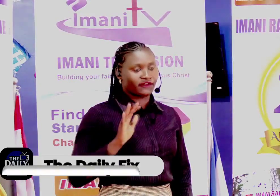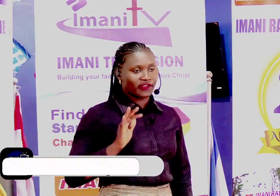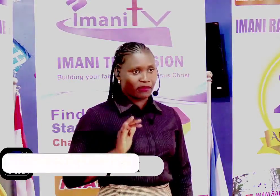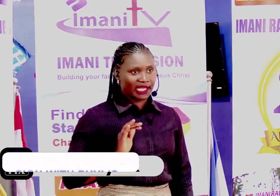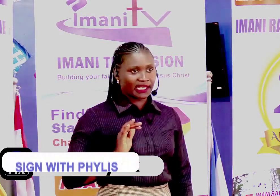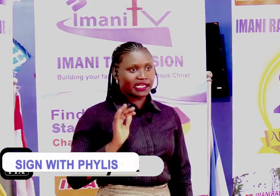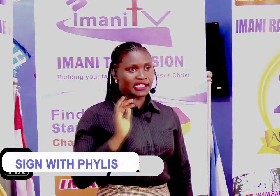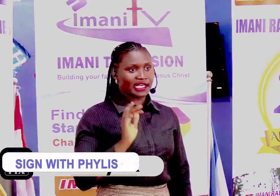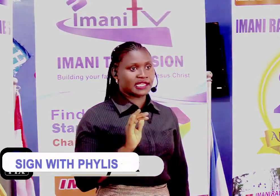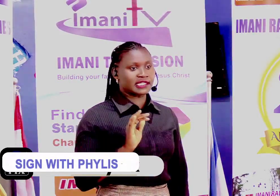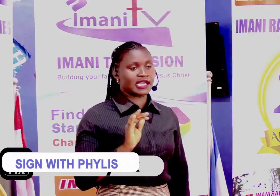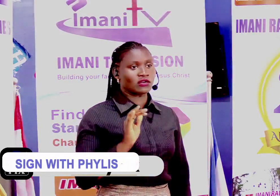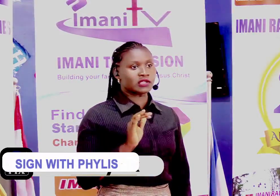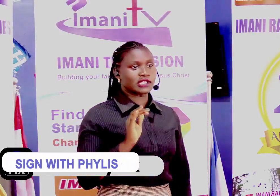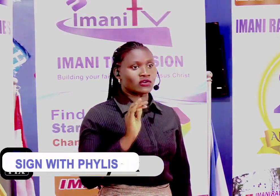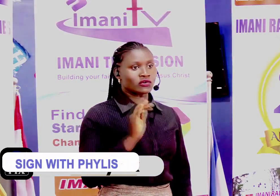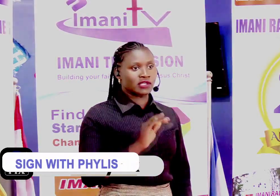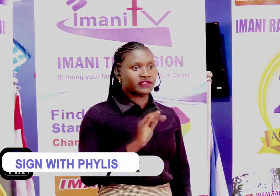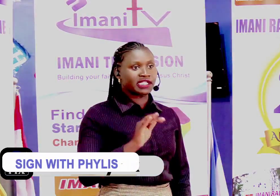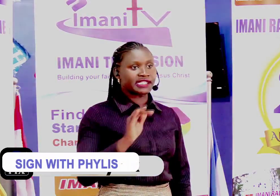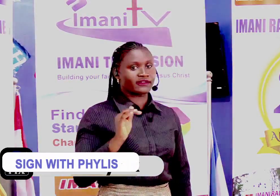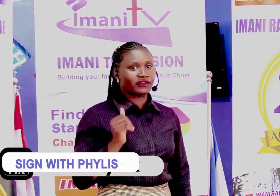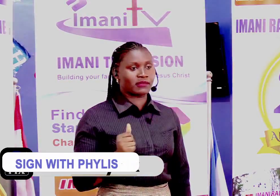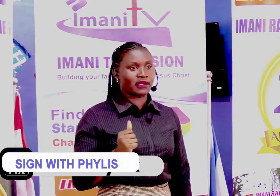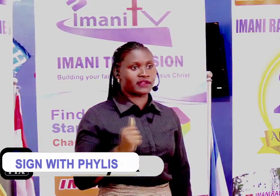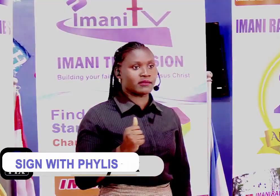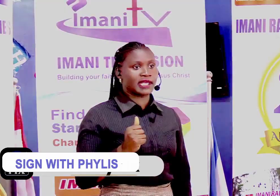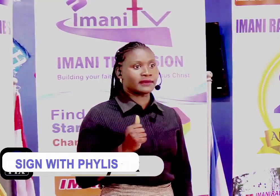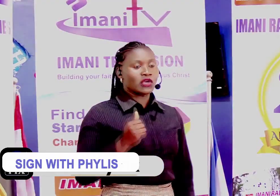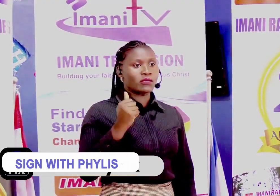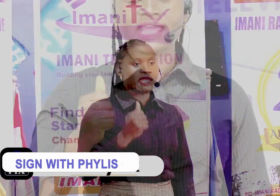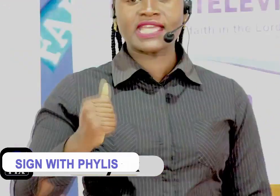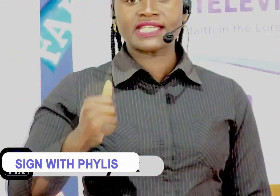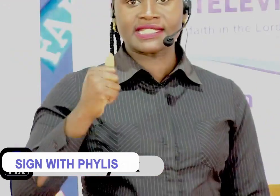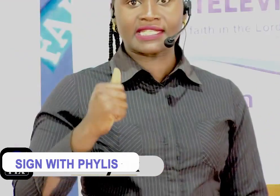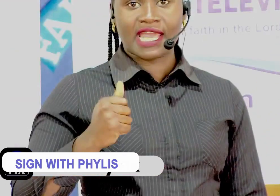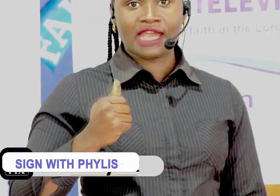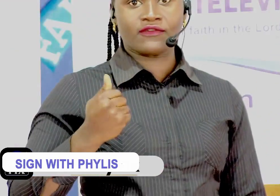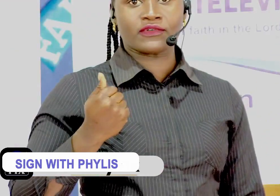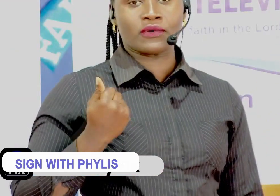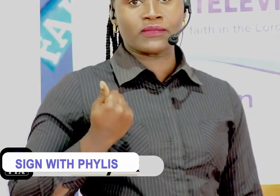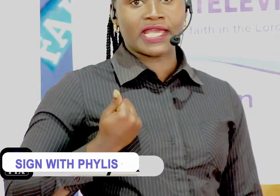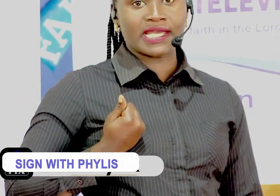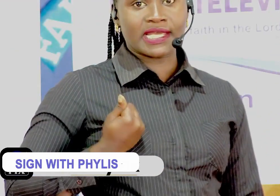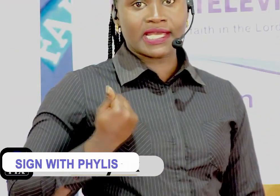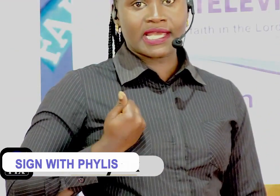female. And then, so if she is a female, we make it a sign from the